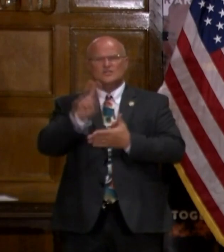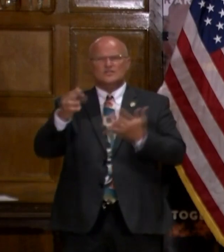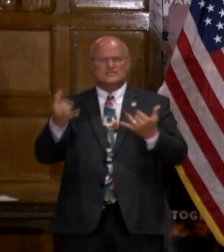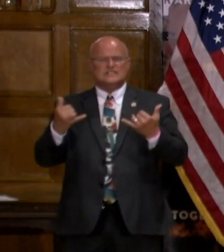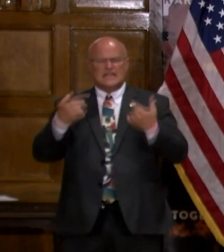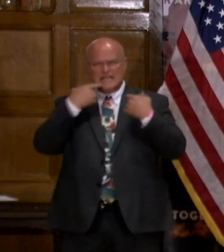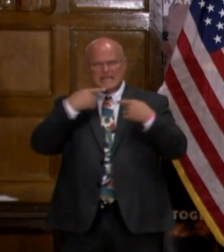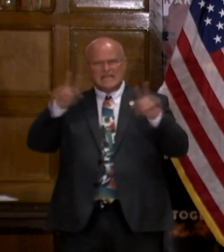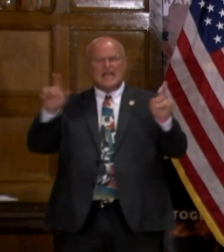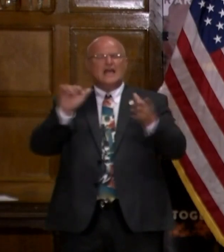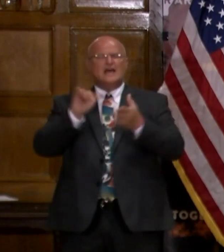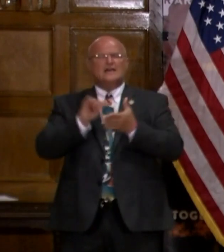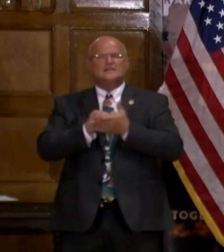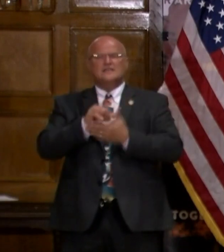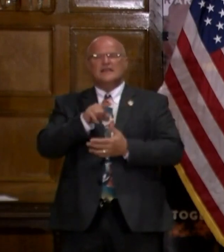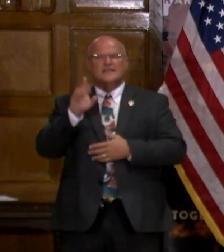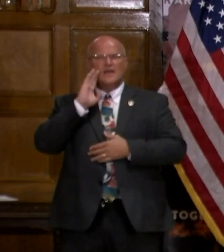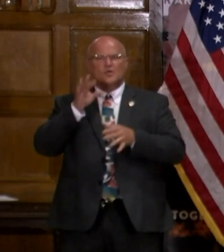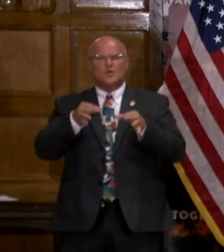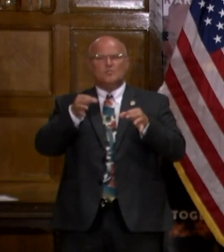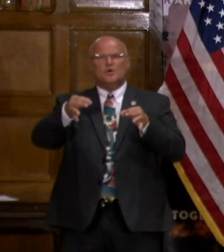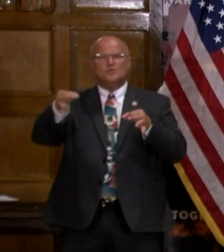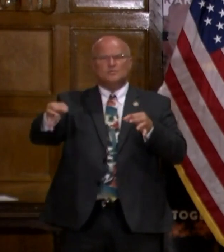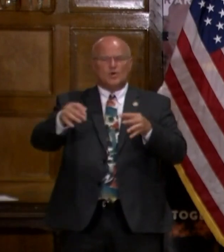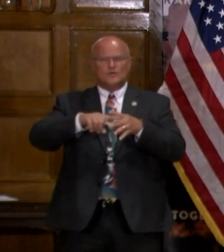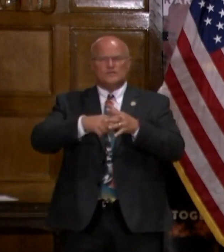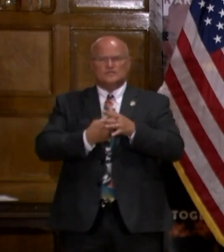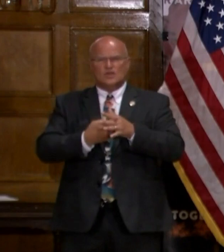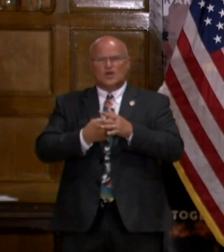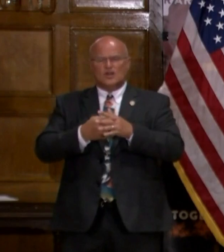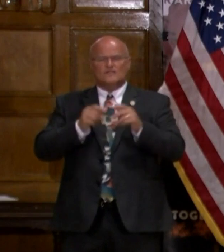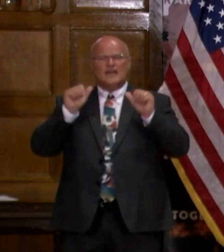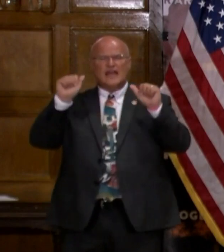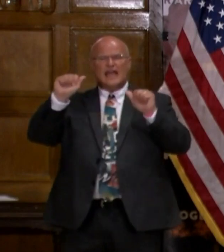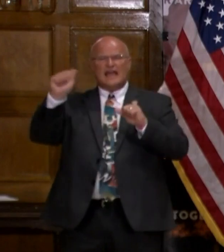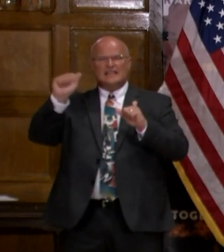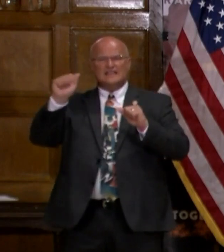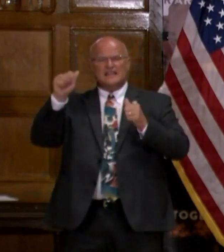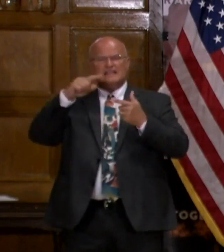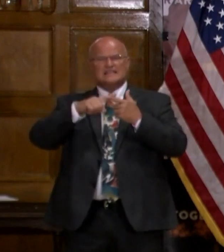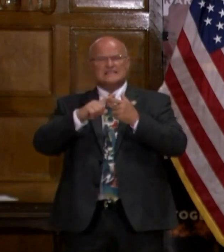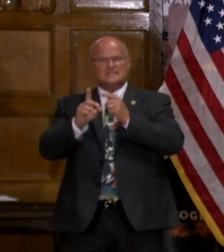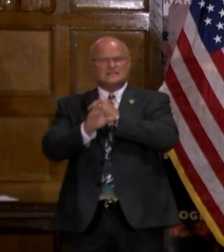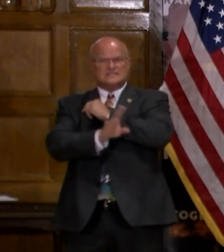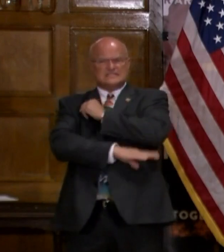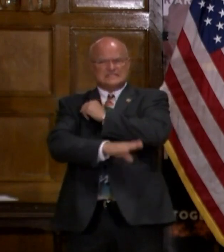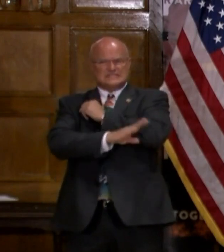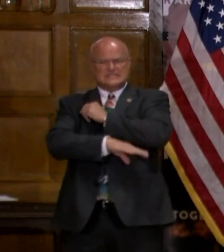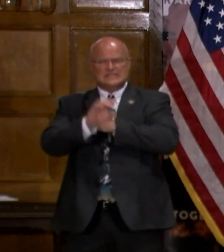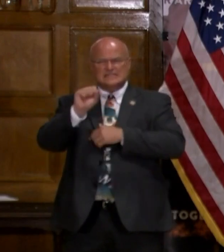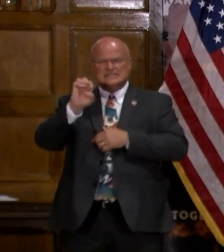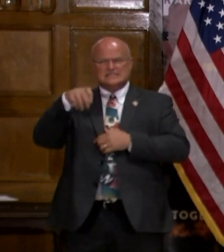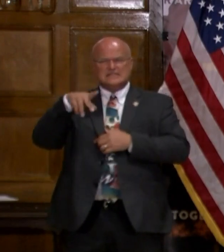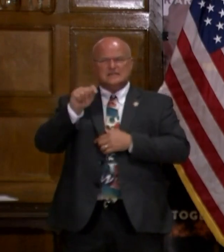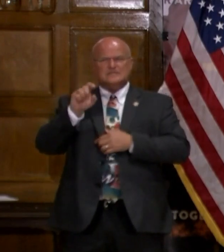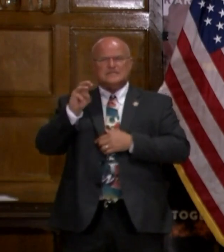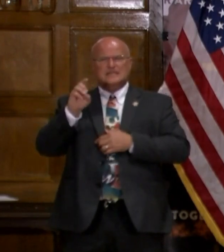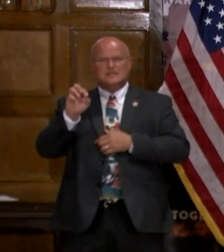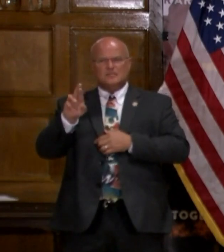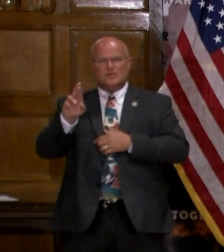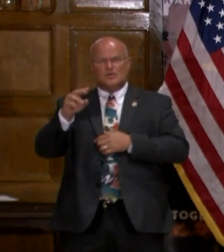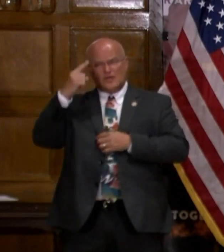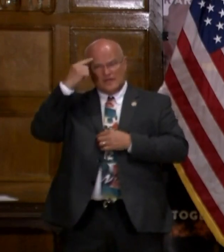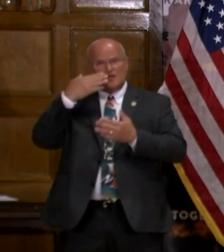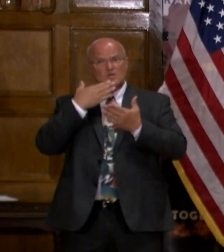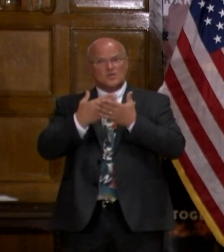today announced that it was going to postpone the start of its athletic season until late September. I'm wondering if you think this is a